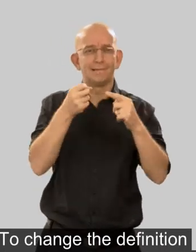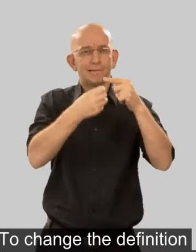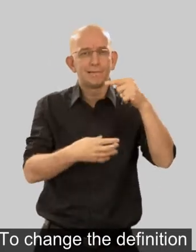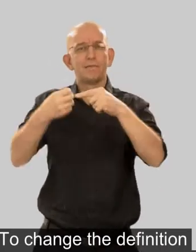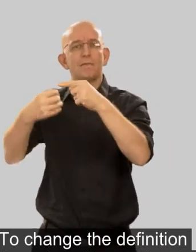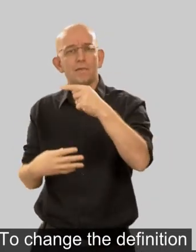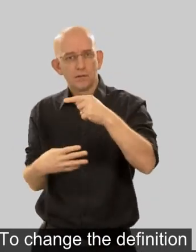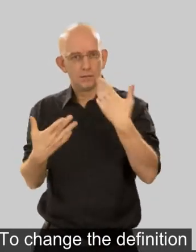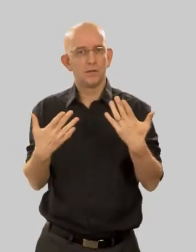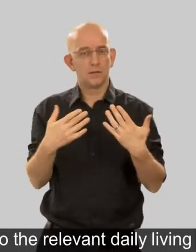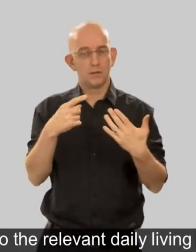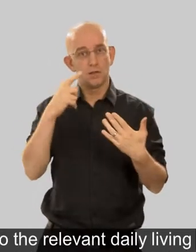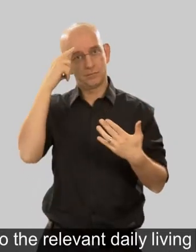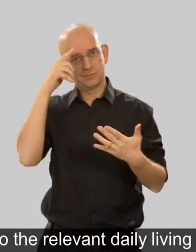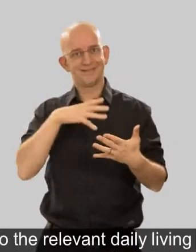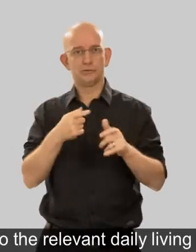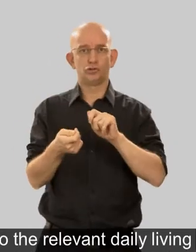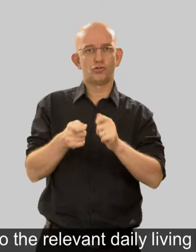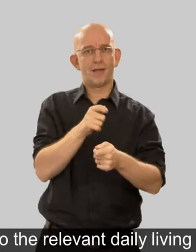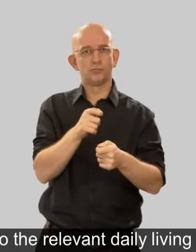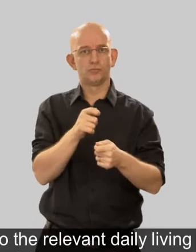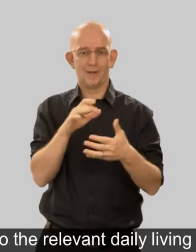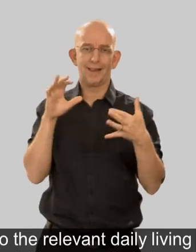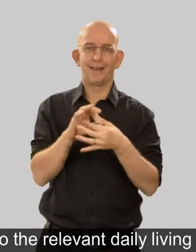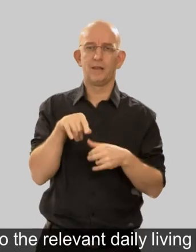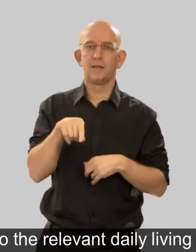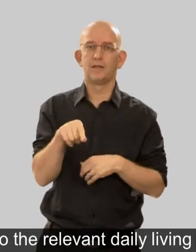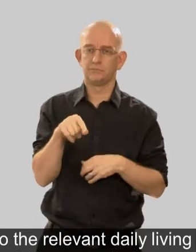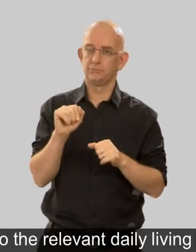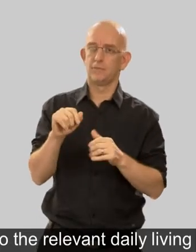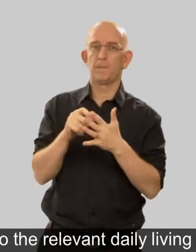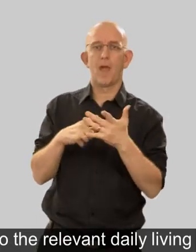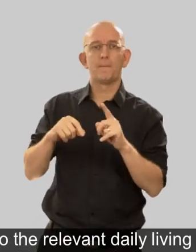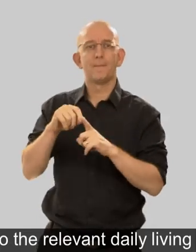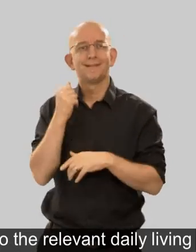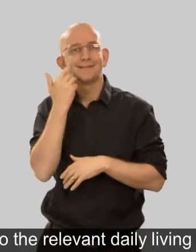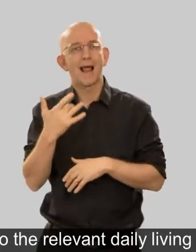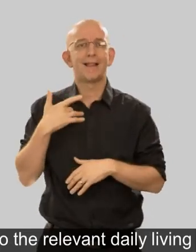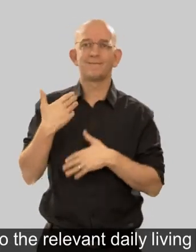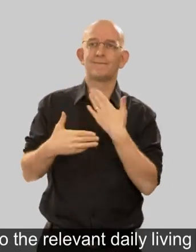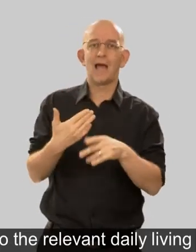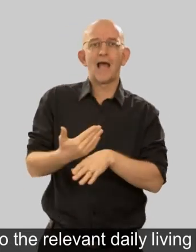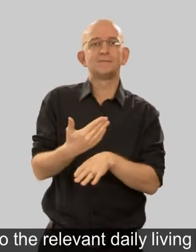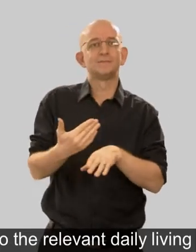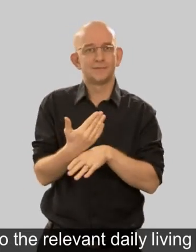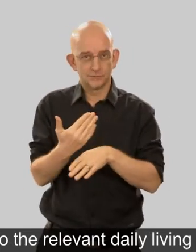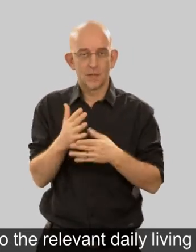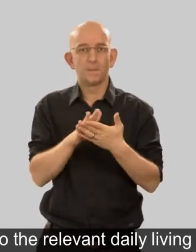To change the definition of aids and appliances in relation to the relevant daily living activities to exclude